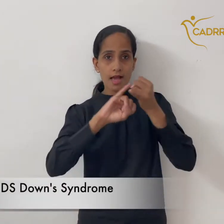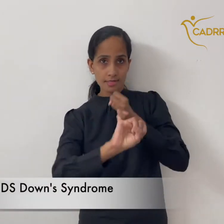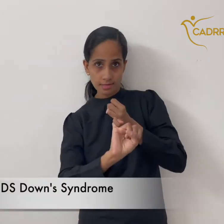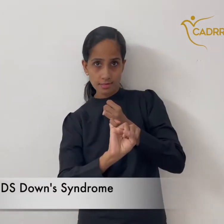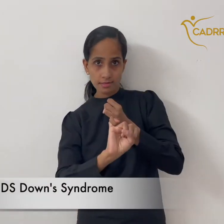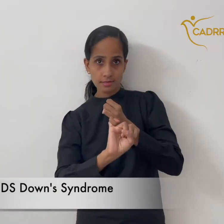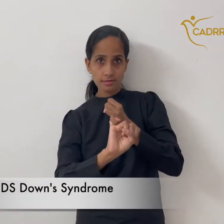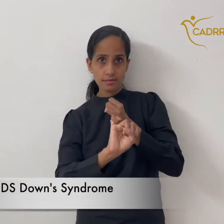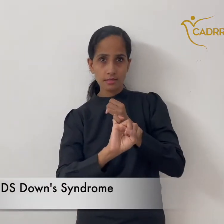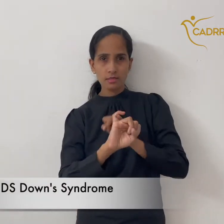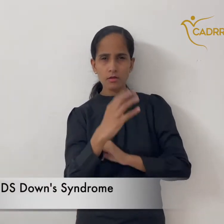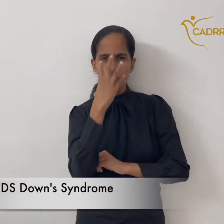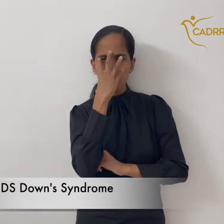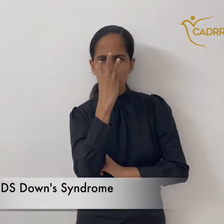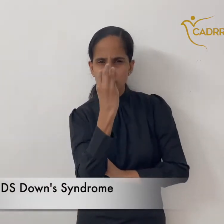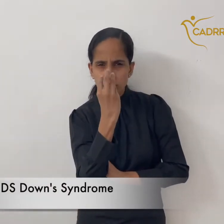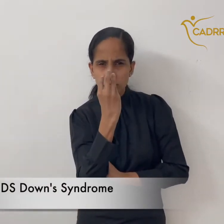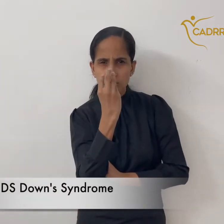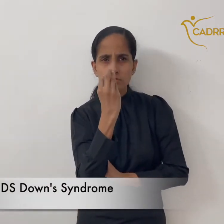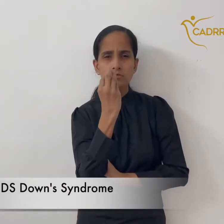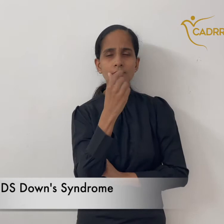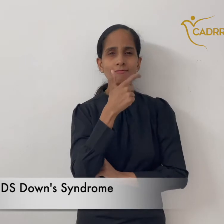DS for Down syndrome.